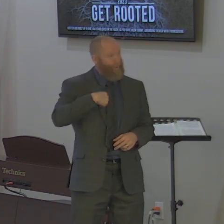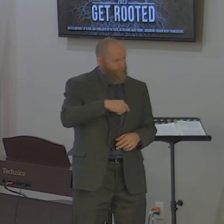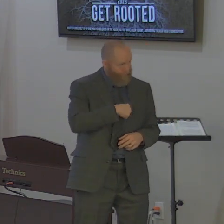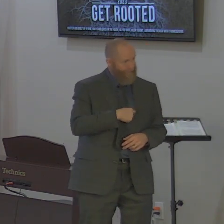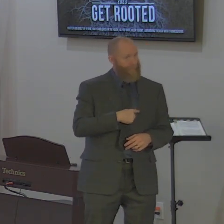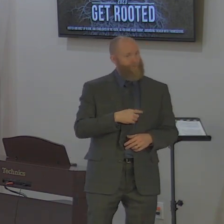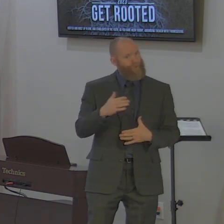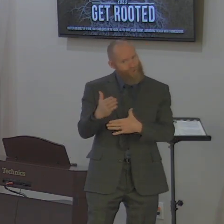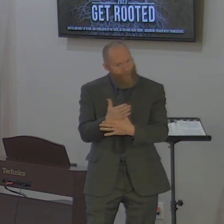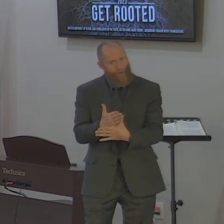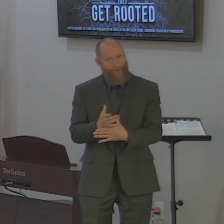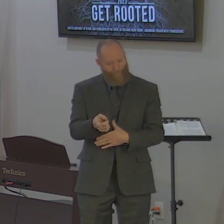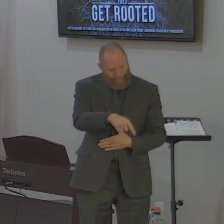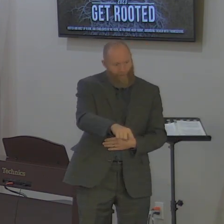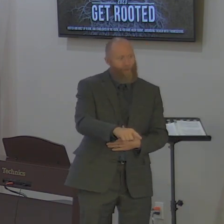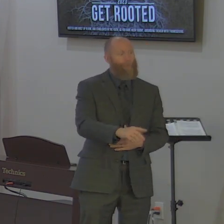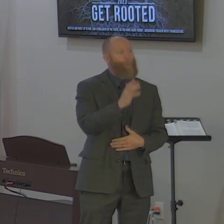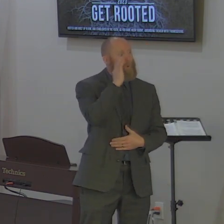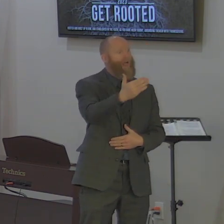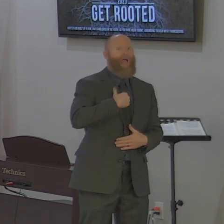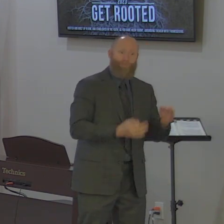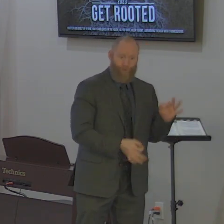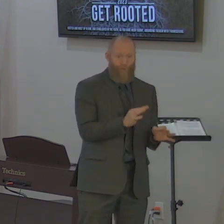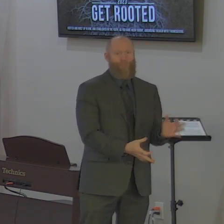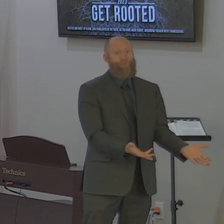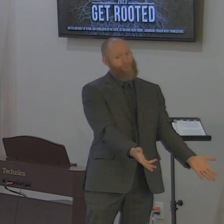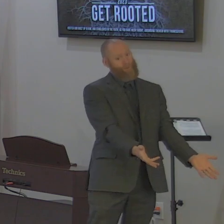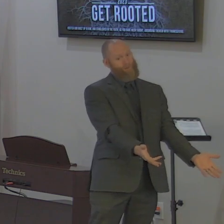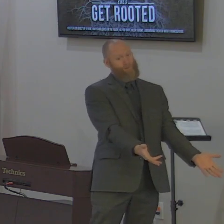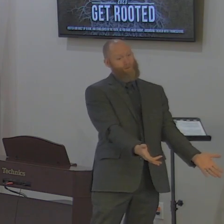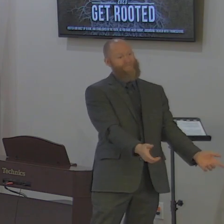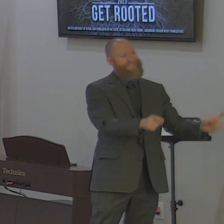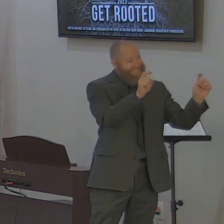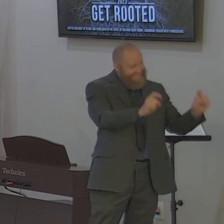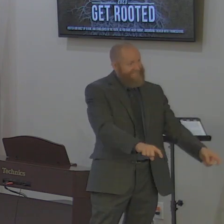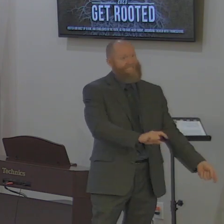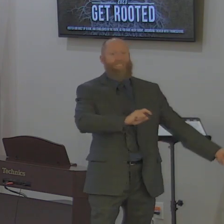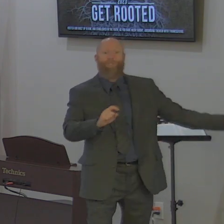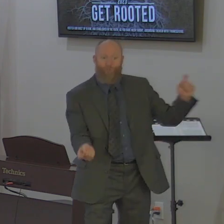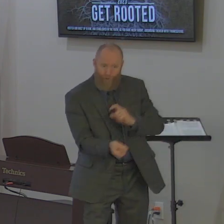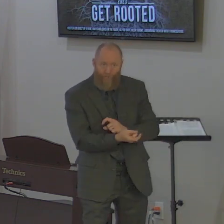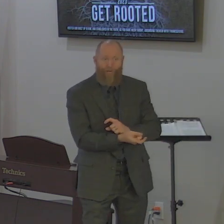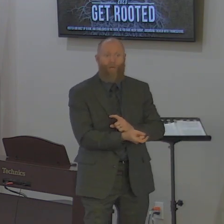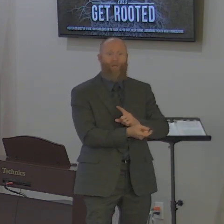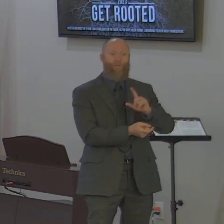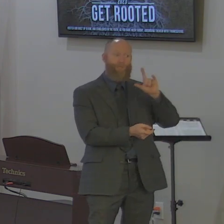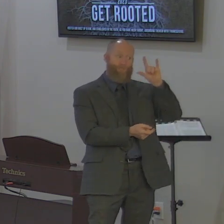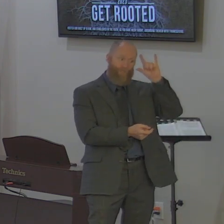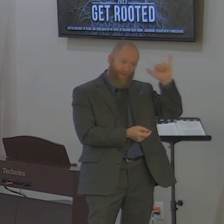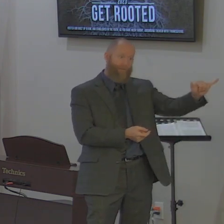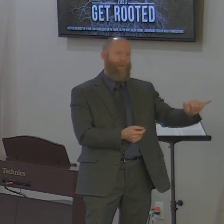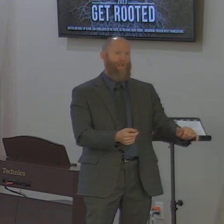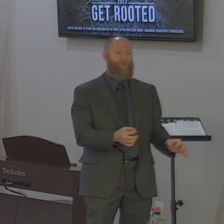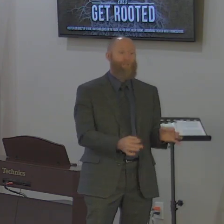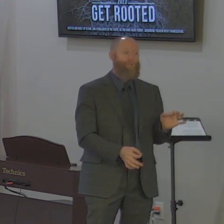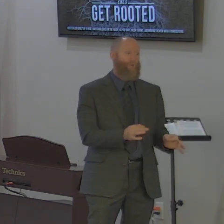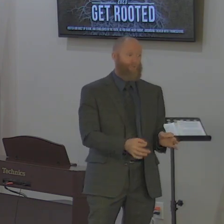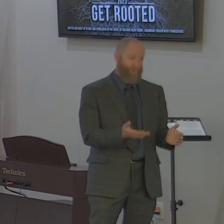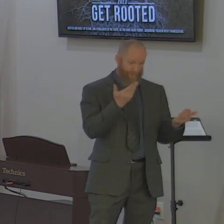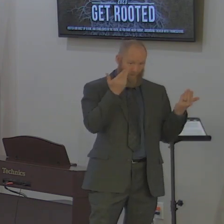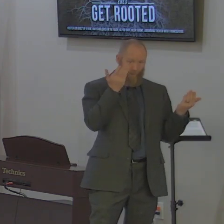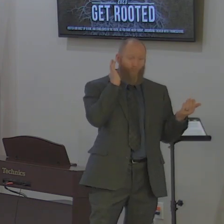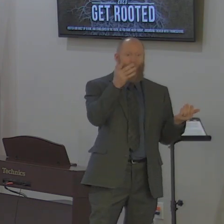judgment that's coming? The not only the eternal judgment, but the immediate judgment, the